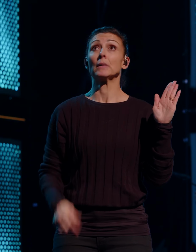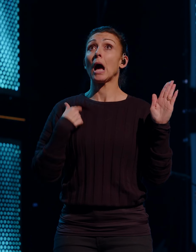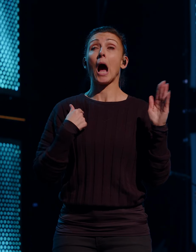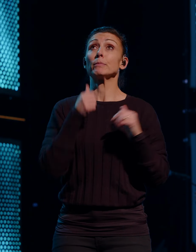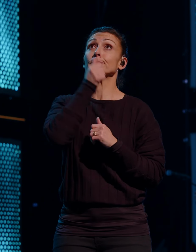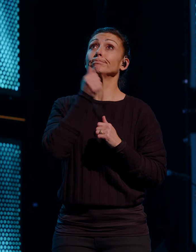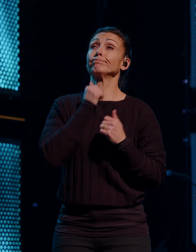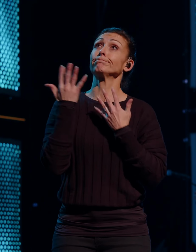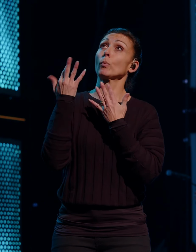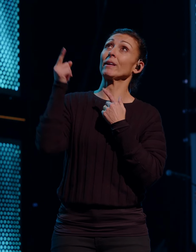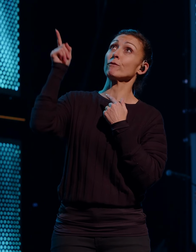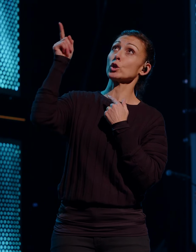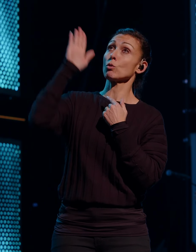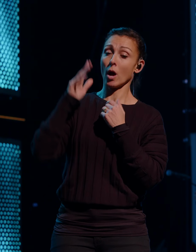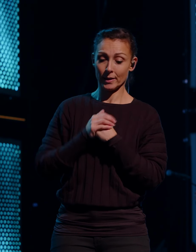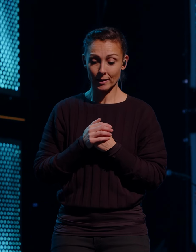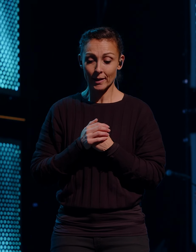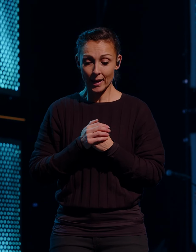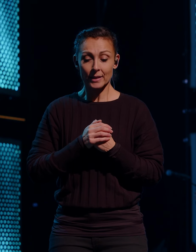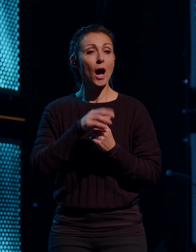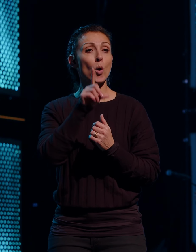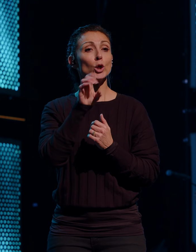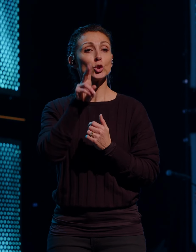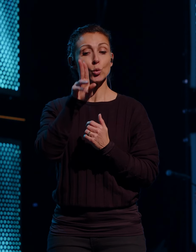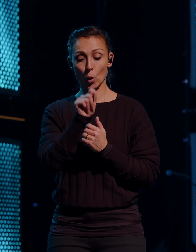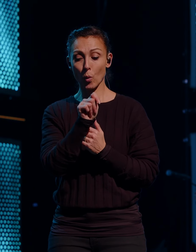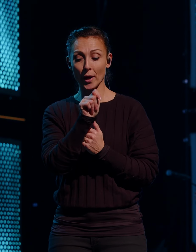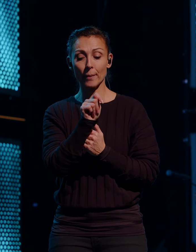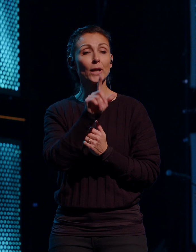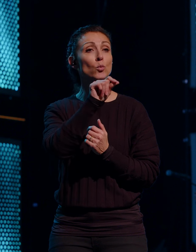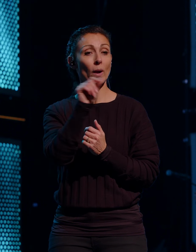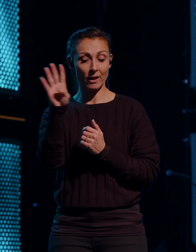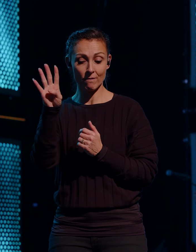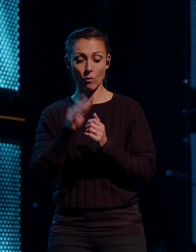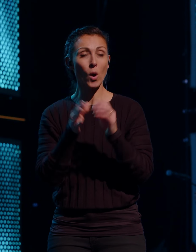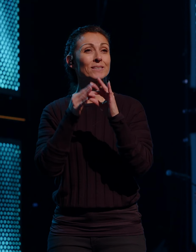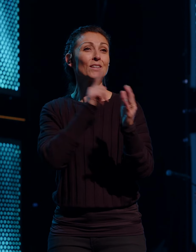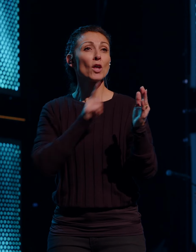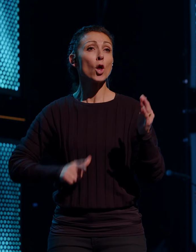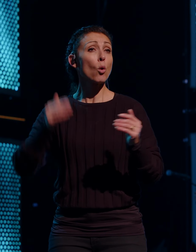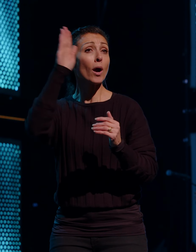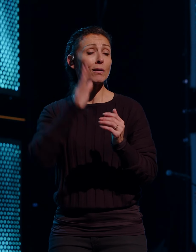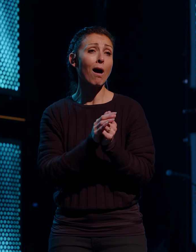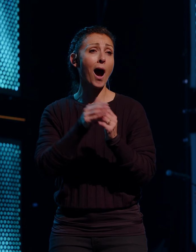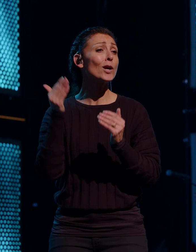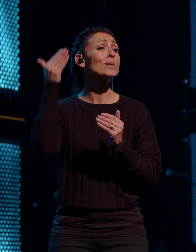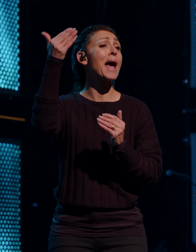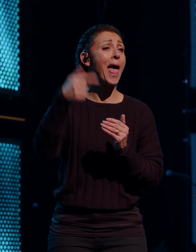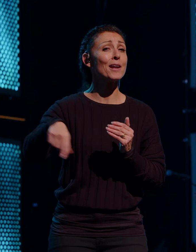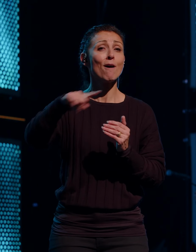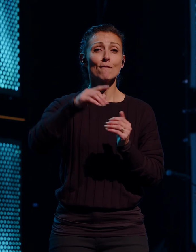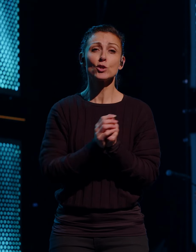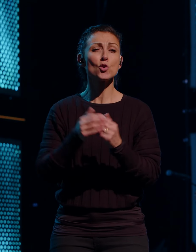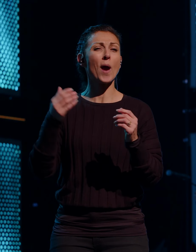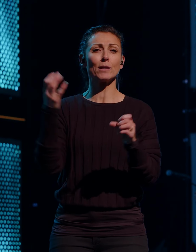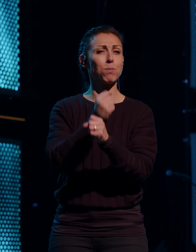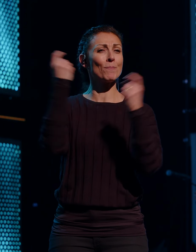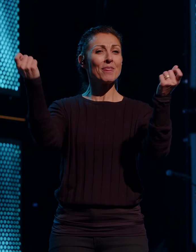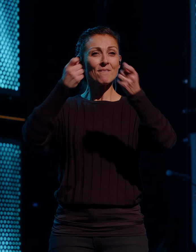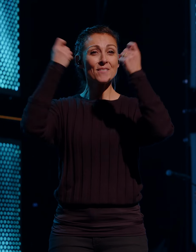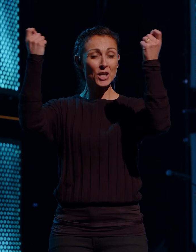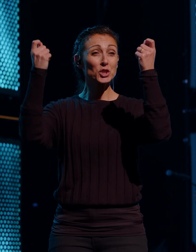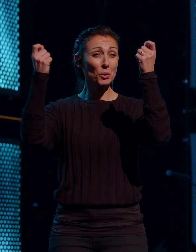who goes with you to fight for you against your enemies, to give you the victory." Romans 8:31, "What then shall we say to these things? If